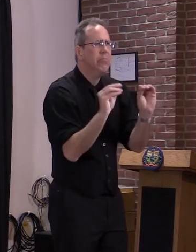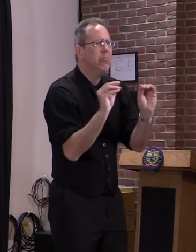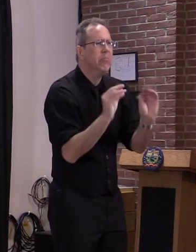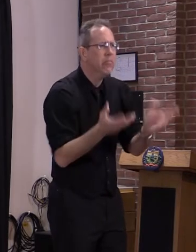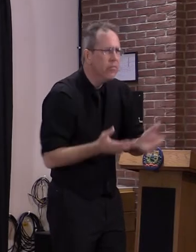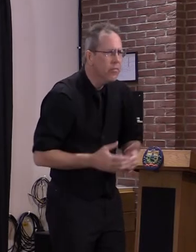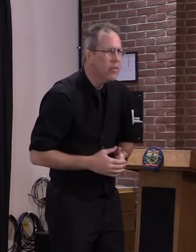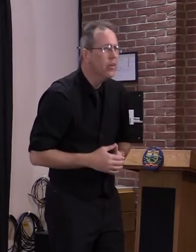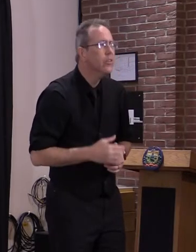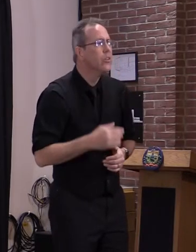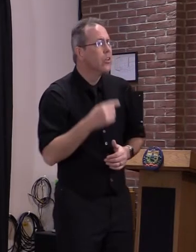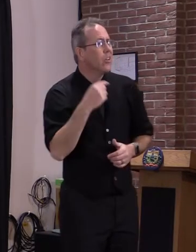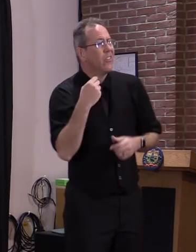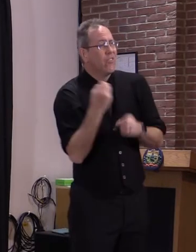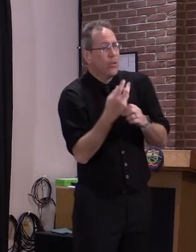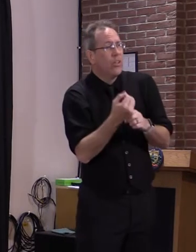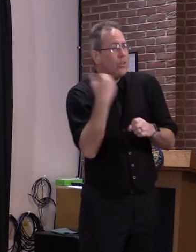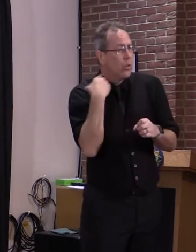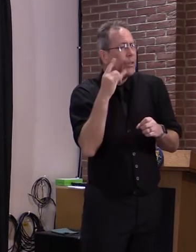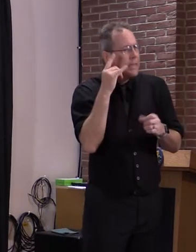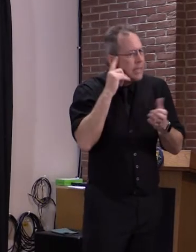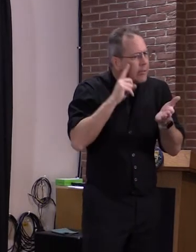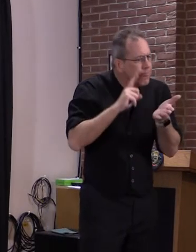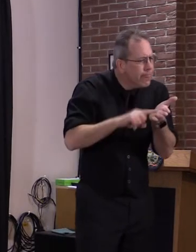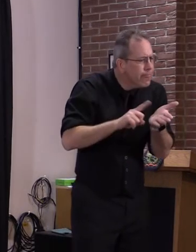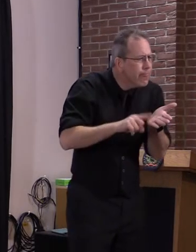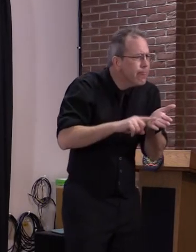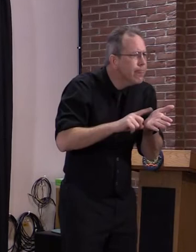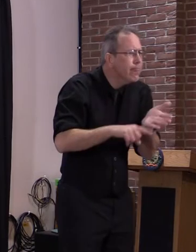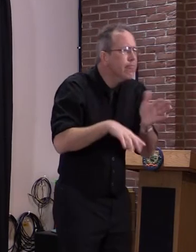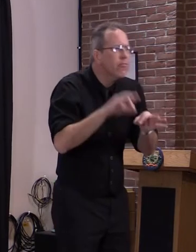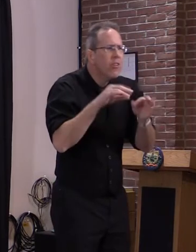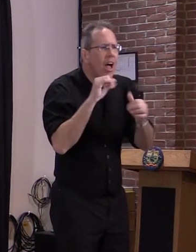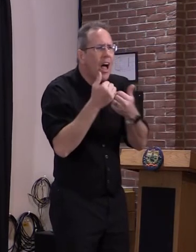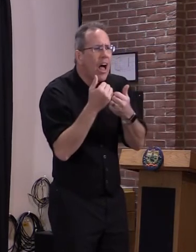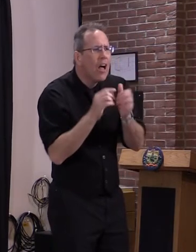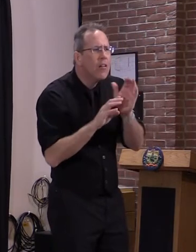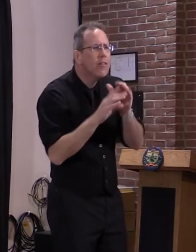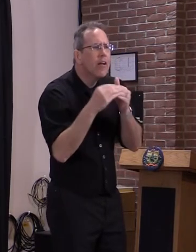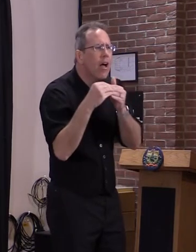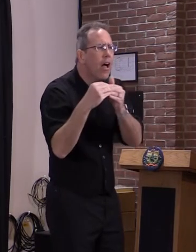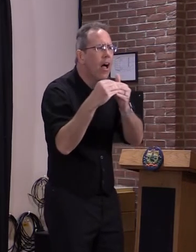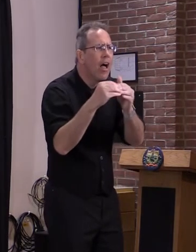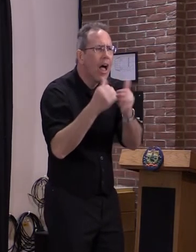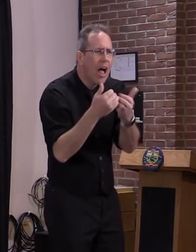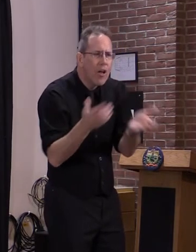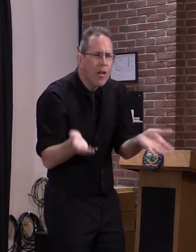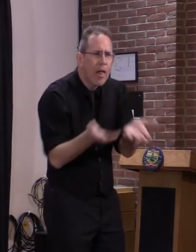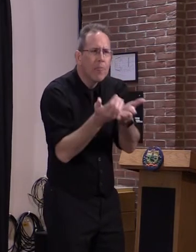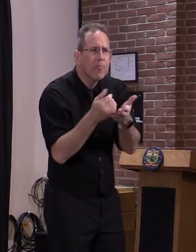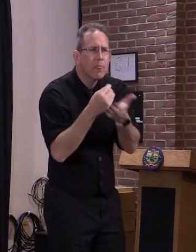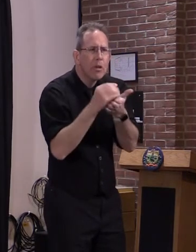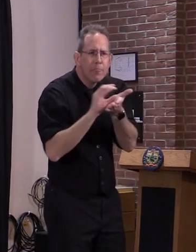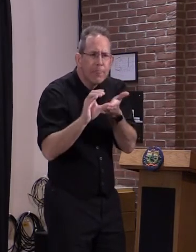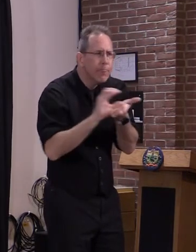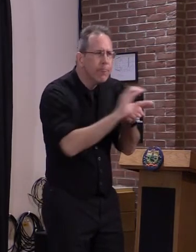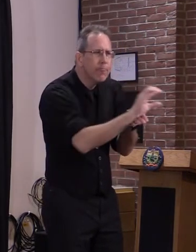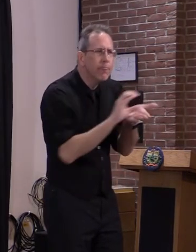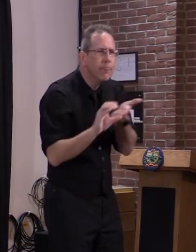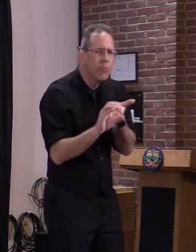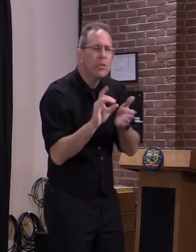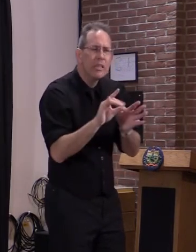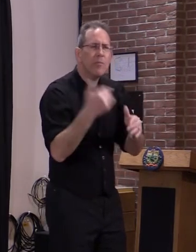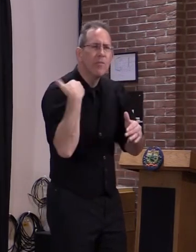in the coming year. I think another issue, to your point about students, the logistics involved of attending the different CT